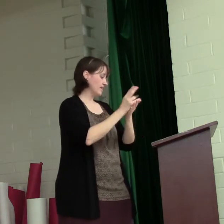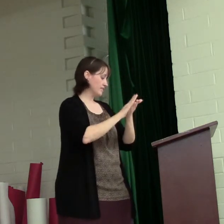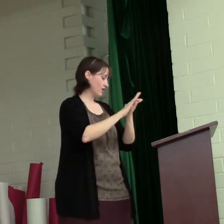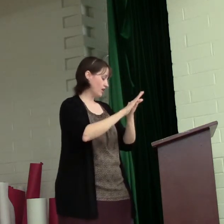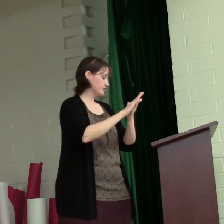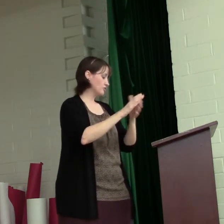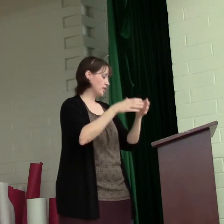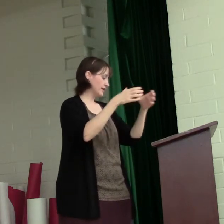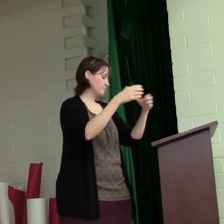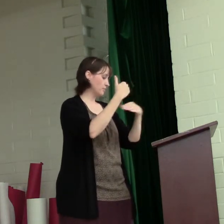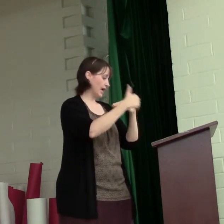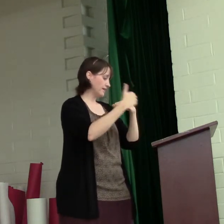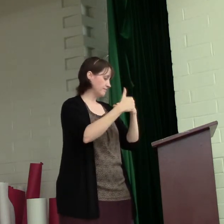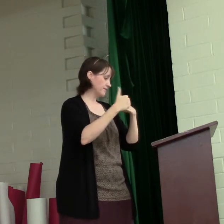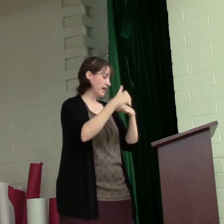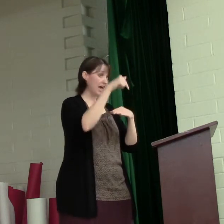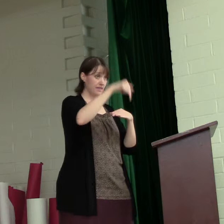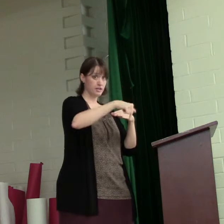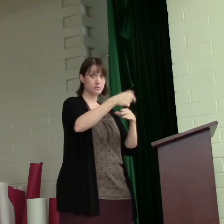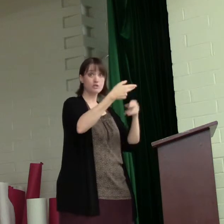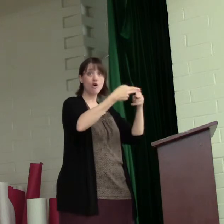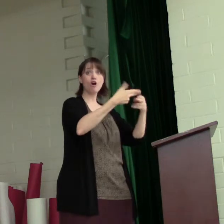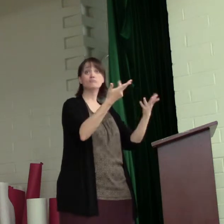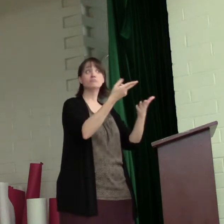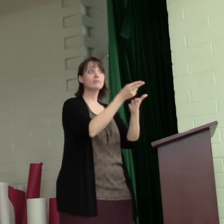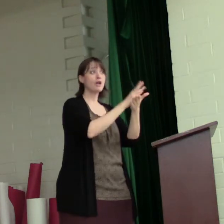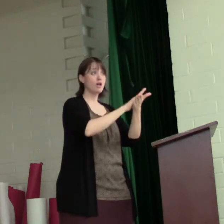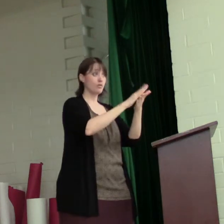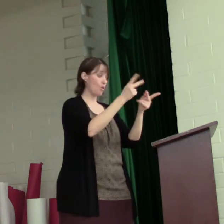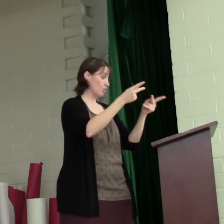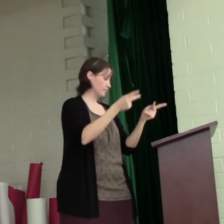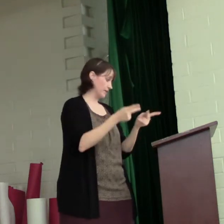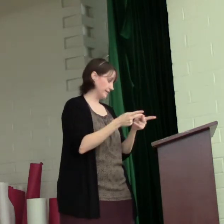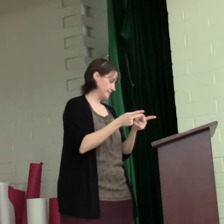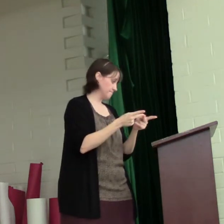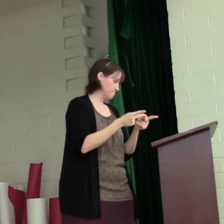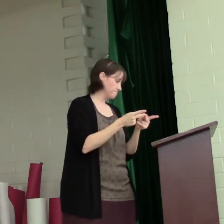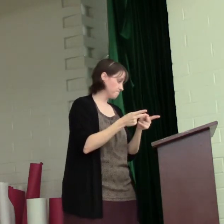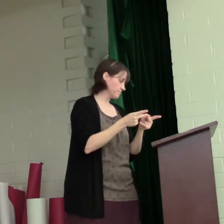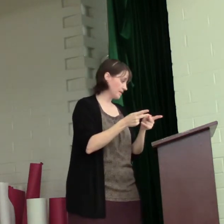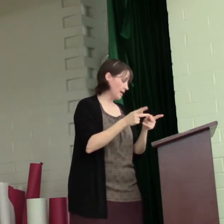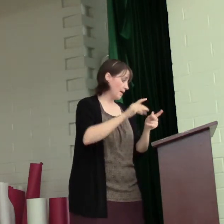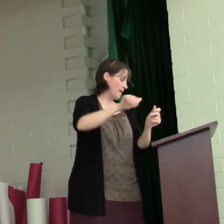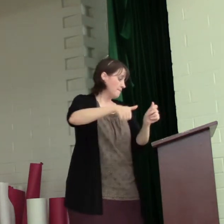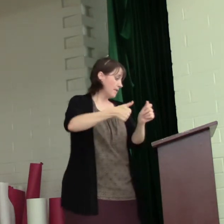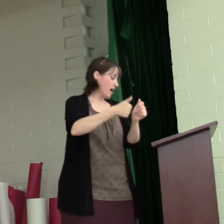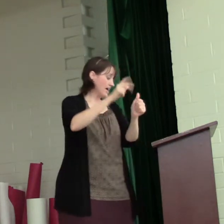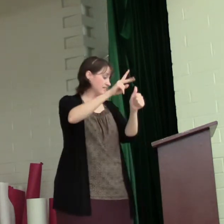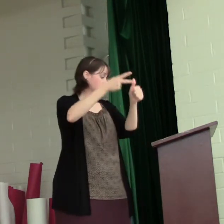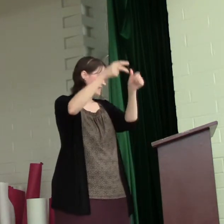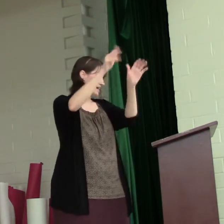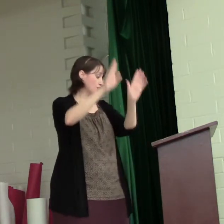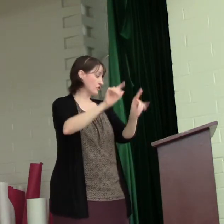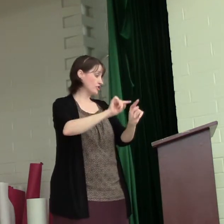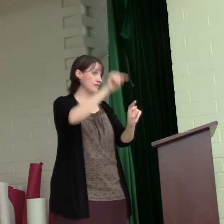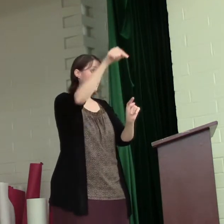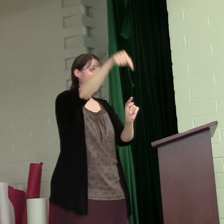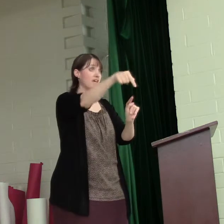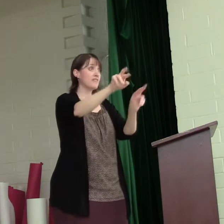the consecrated bread, and this was called the holy place. Behind the second curtain, there